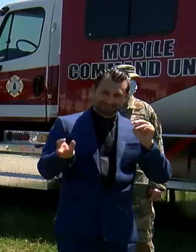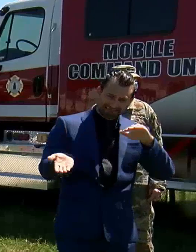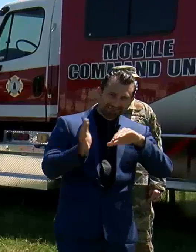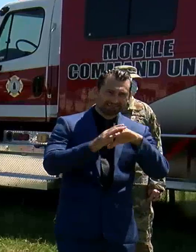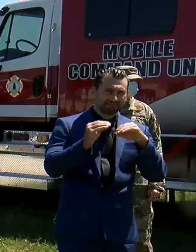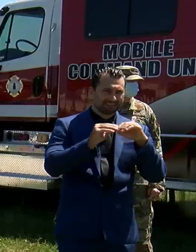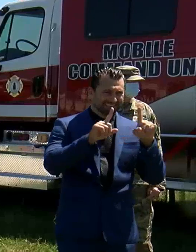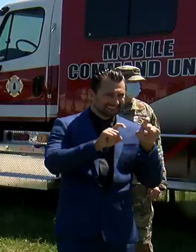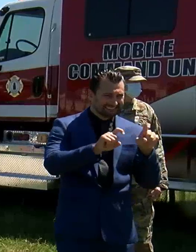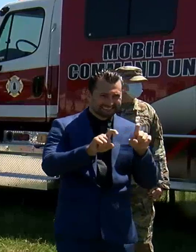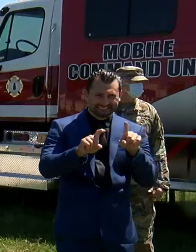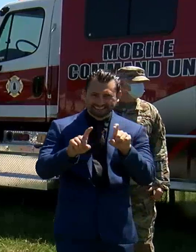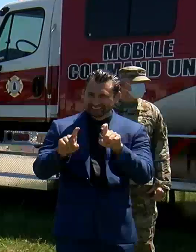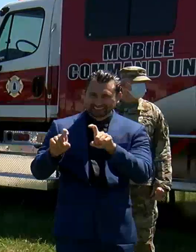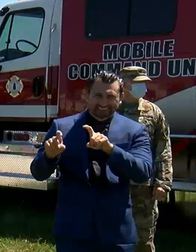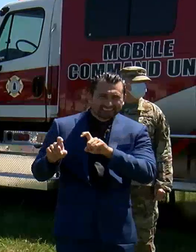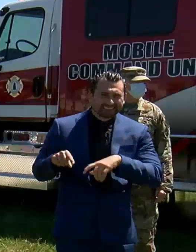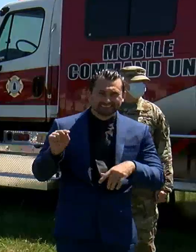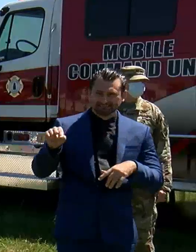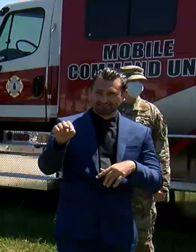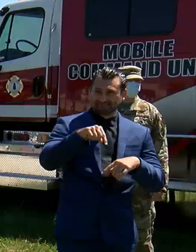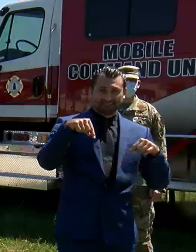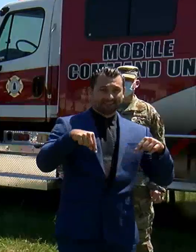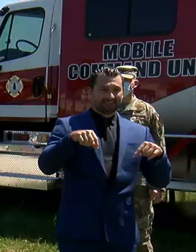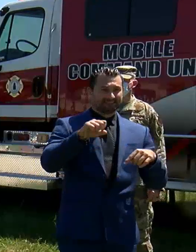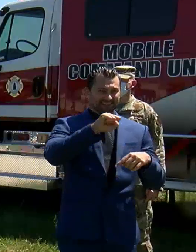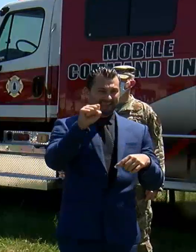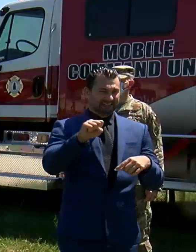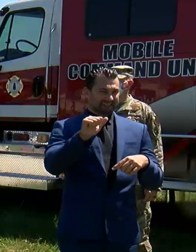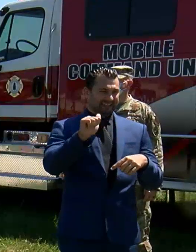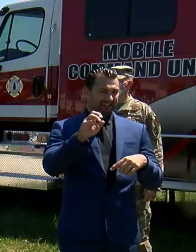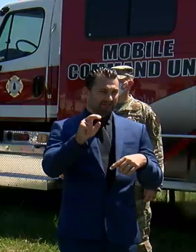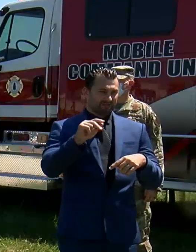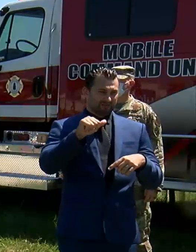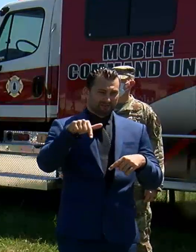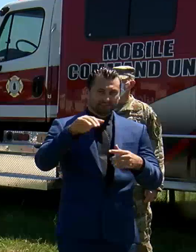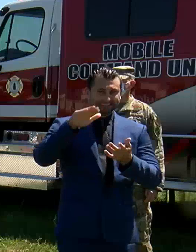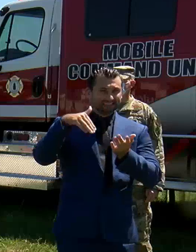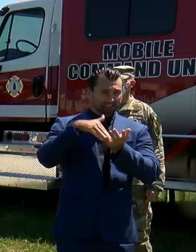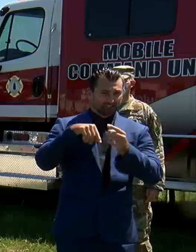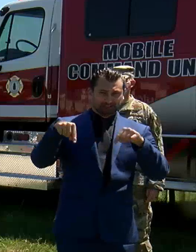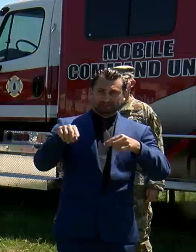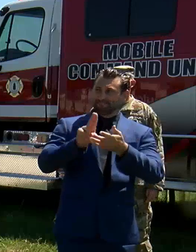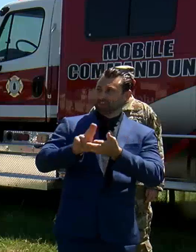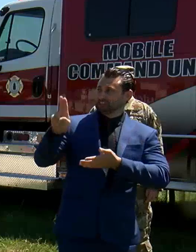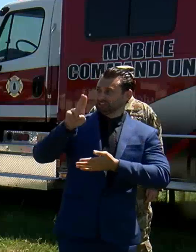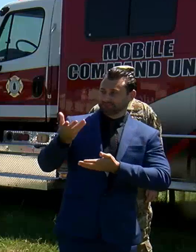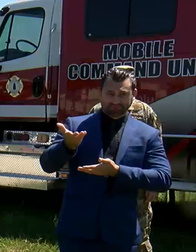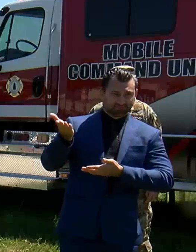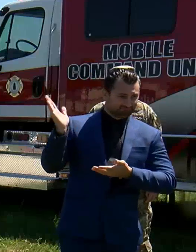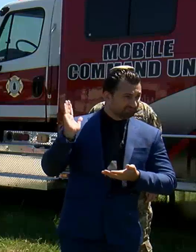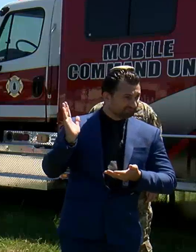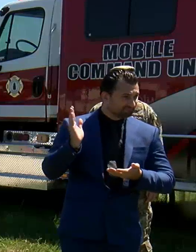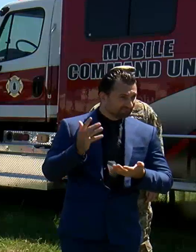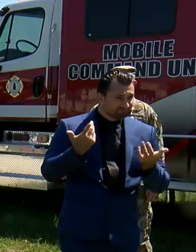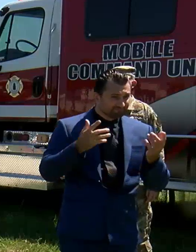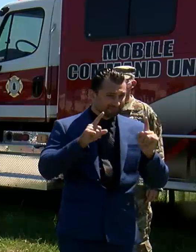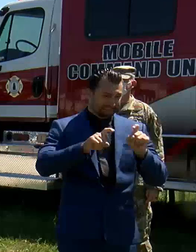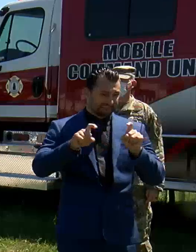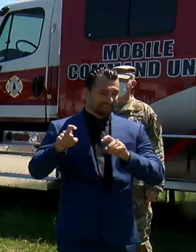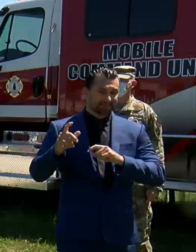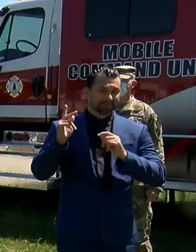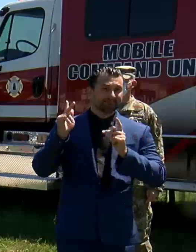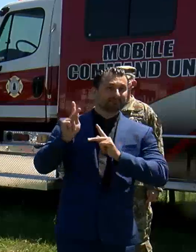is the 12th state-supported drive-through testing site that we have throughout the state of Florida. As we go into phase 1,